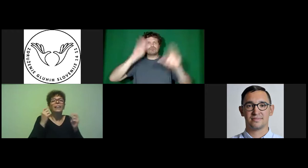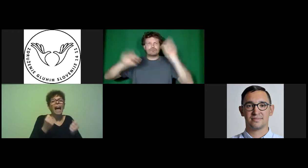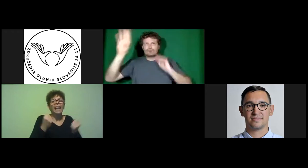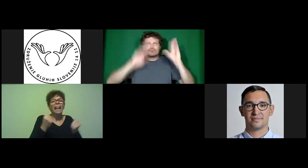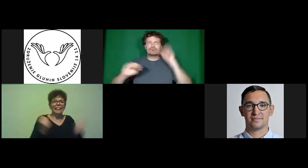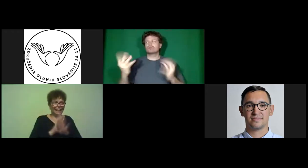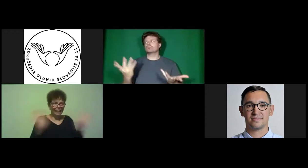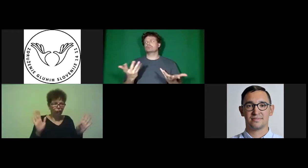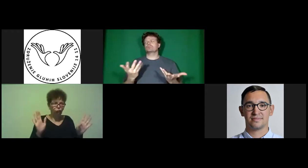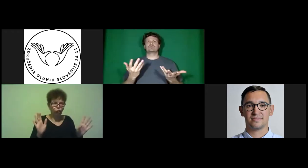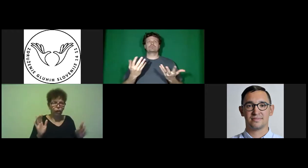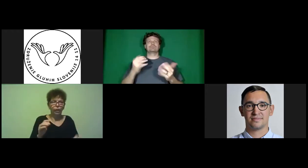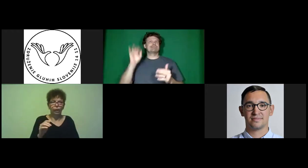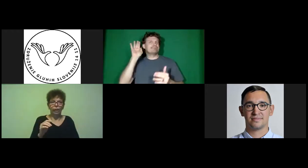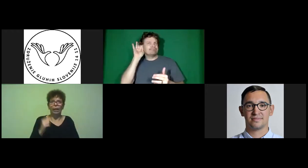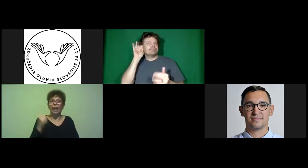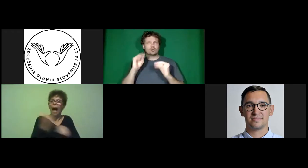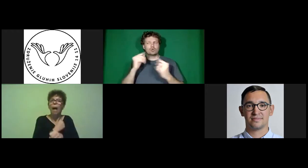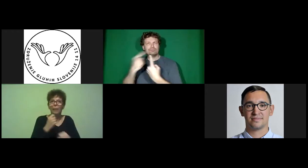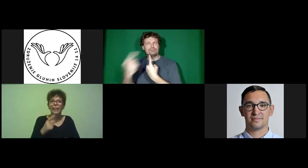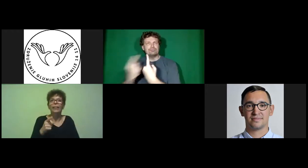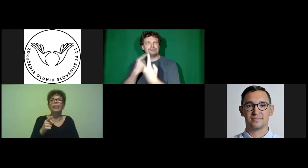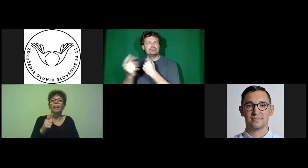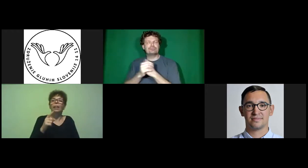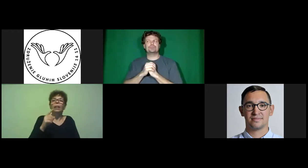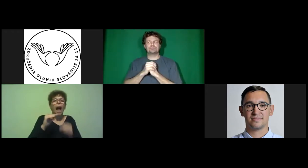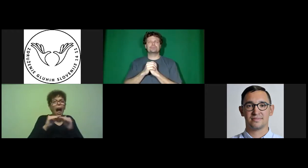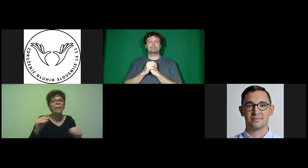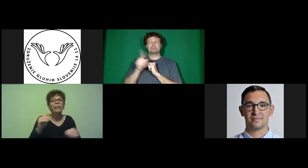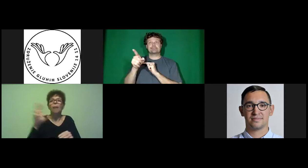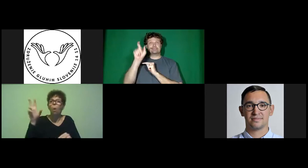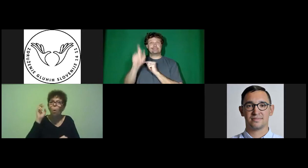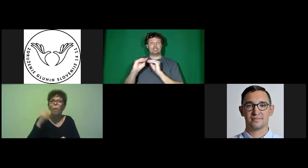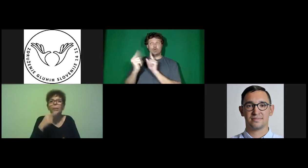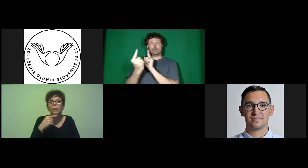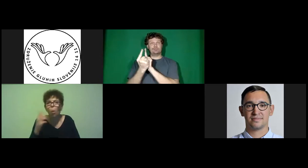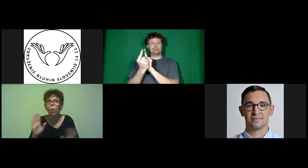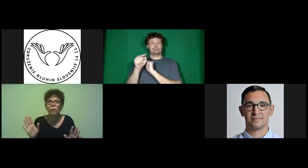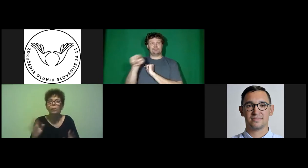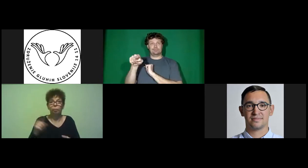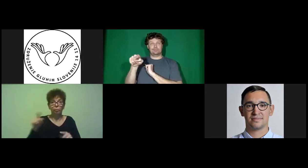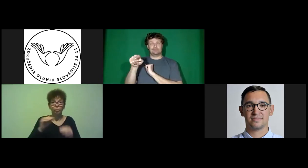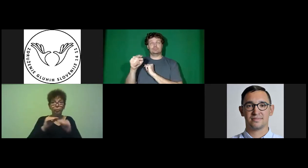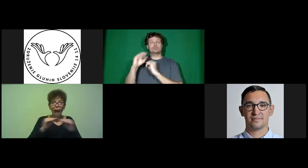You have to train really hard. You must be open to learning. You must listen to me as your coach.